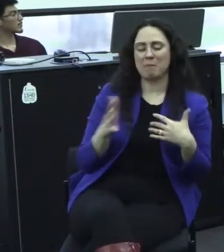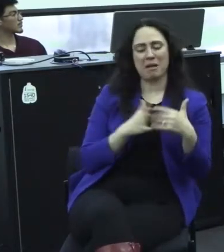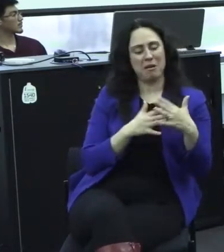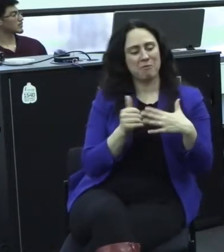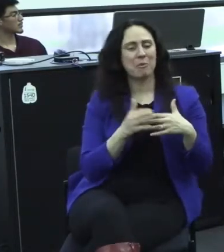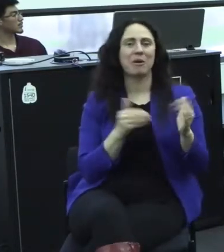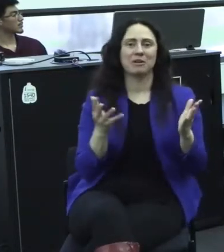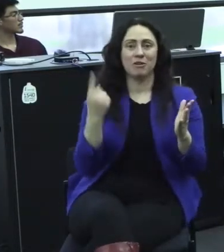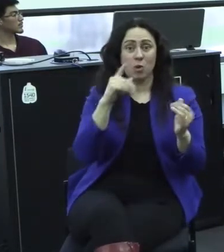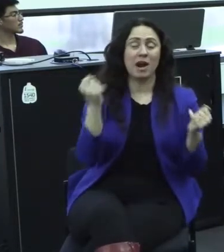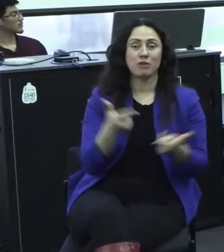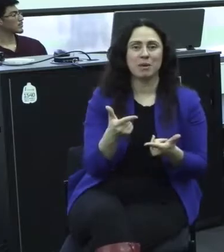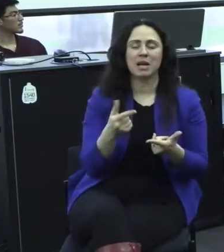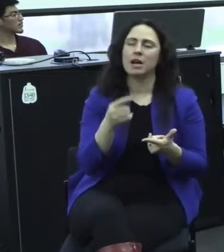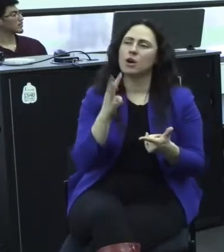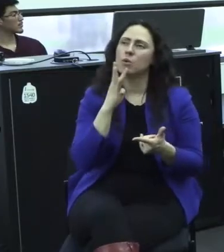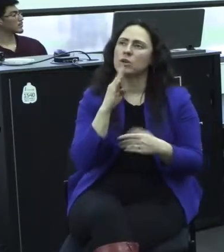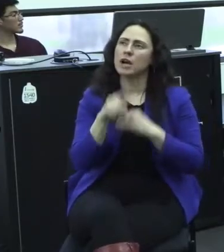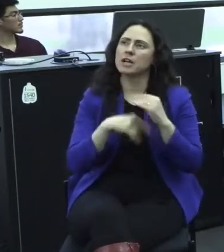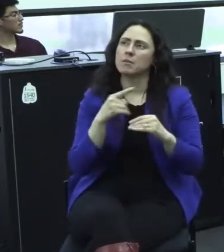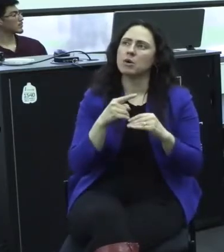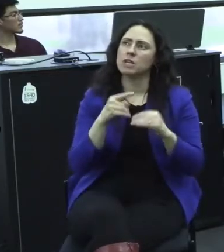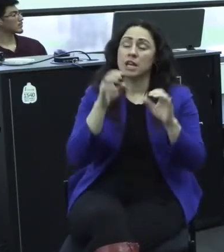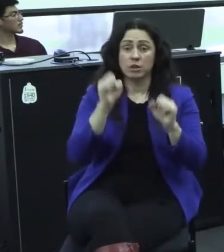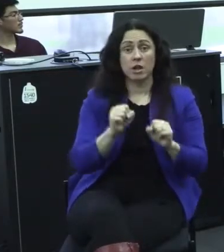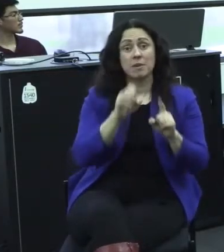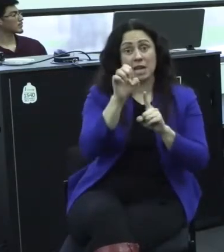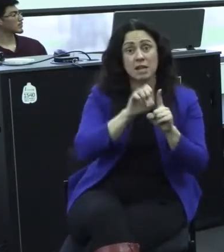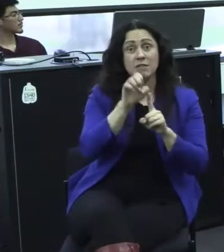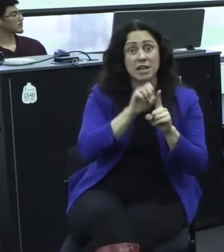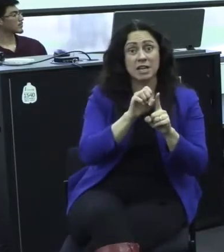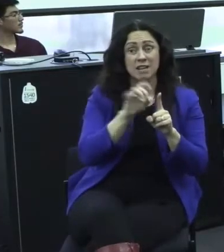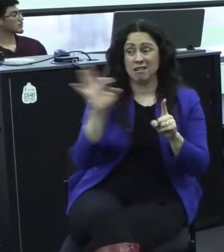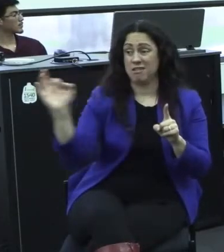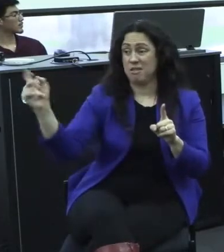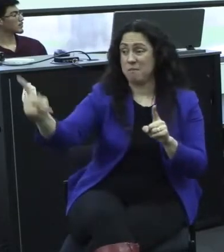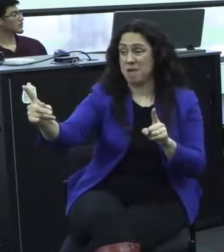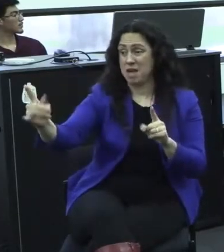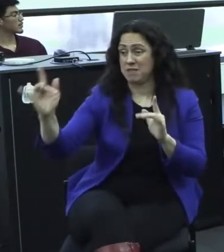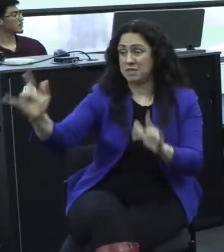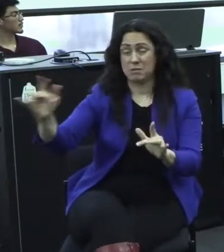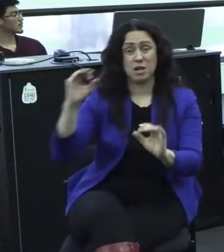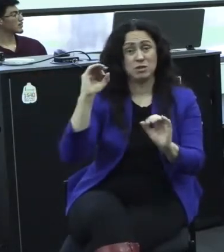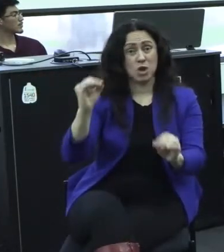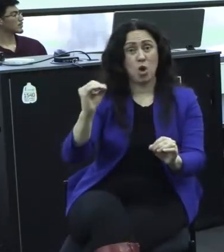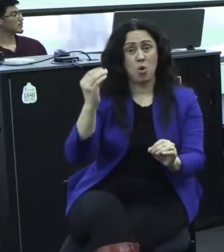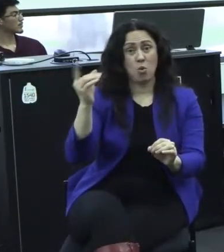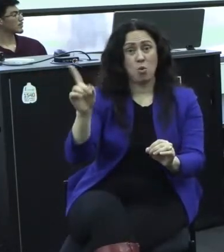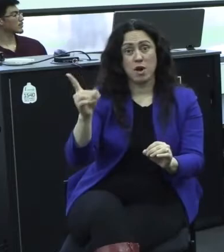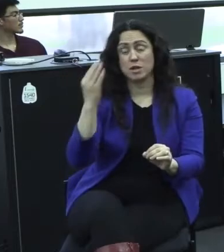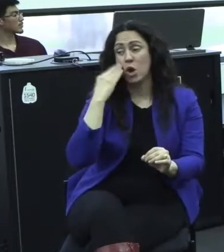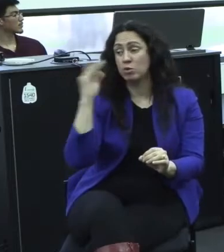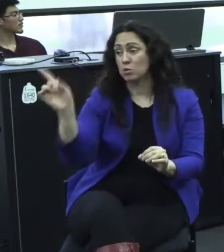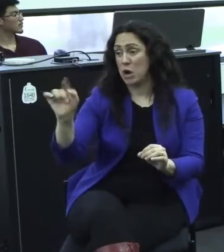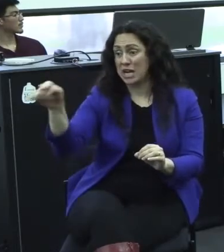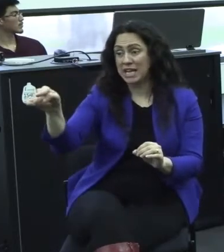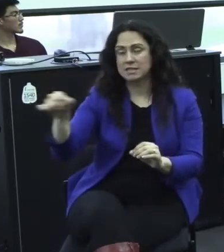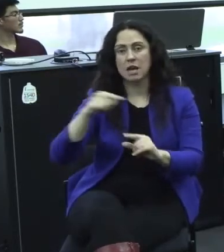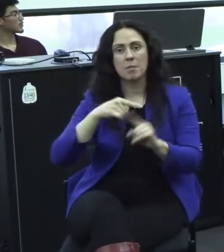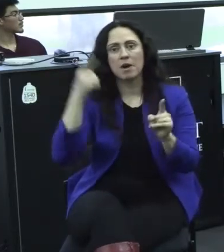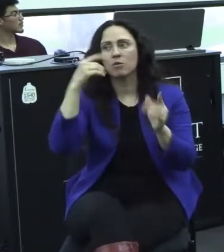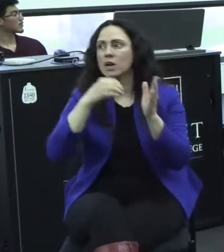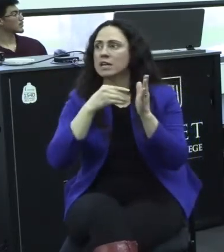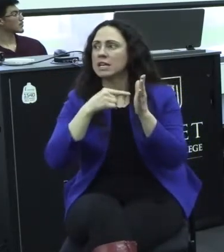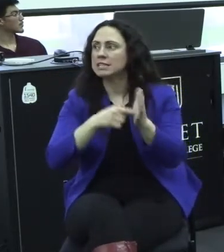So as Alan was talking about, you know, there can be an elevator that is kind of like in the back of the space and nobody knows where it is. But for example, in this example, the elevator